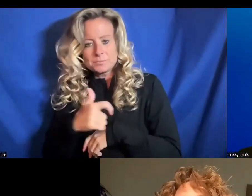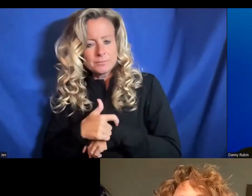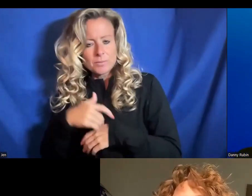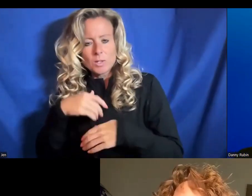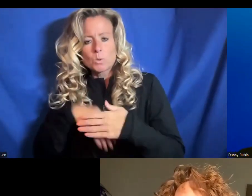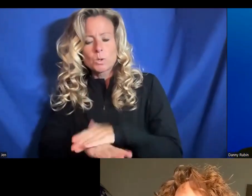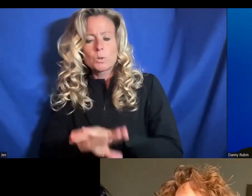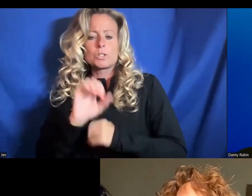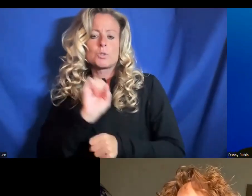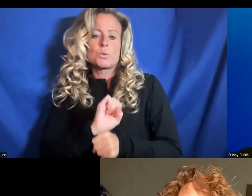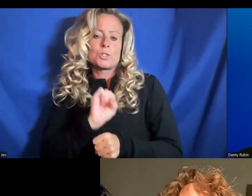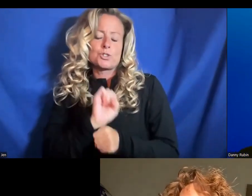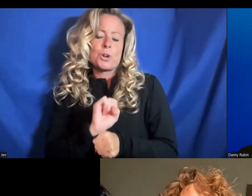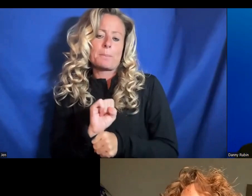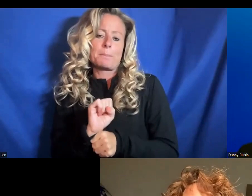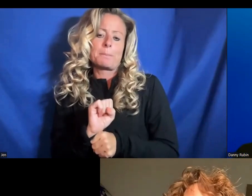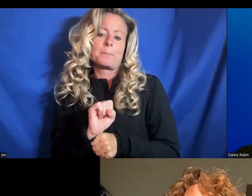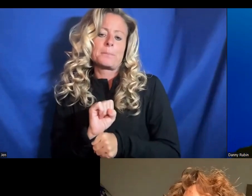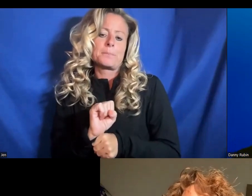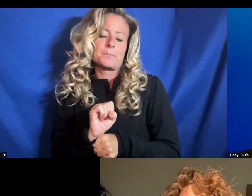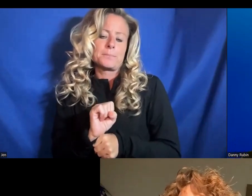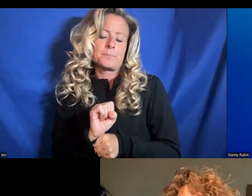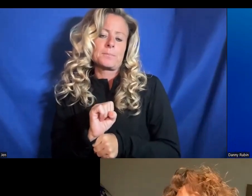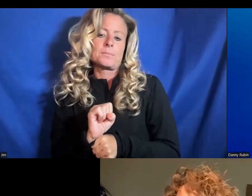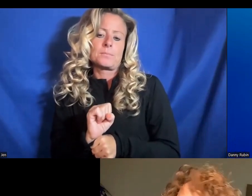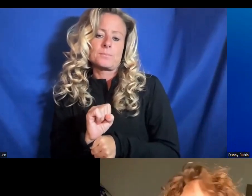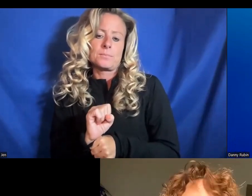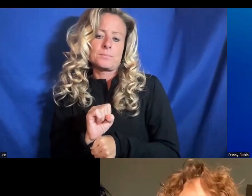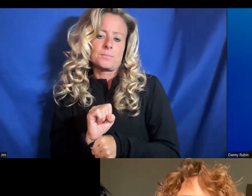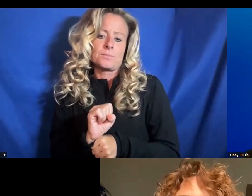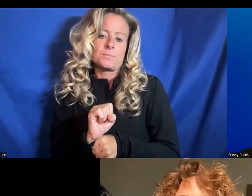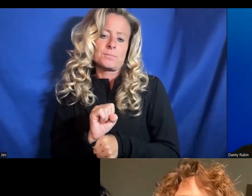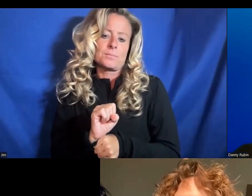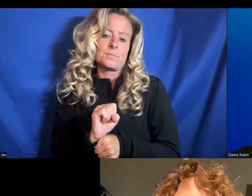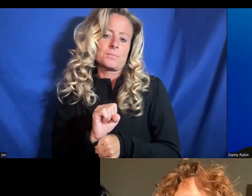a job, whether it's working for a